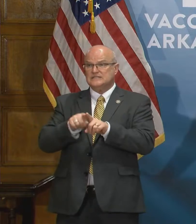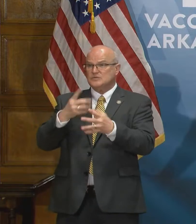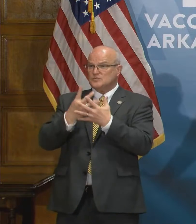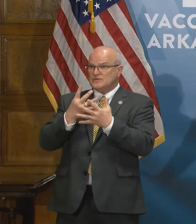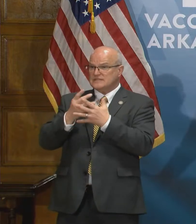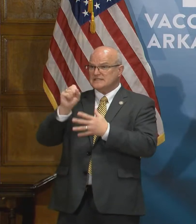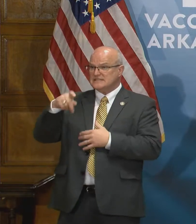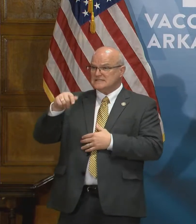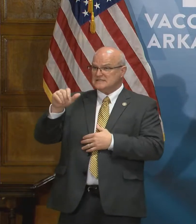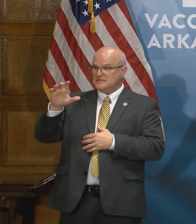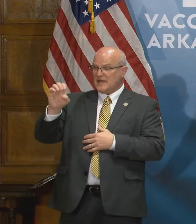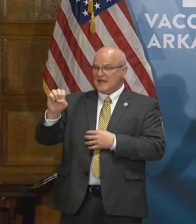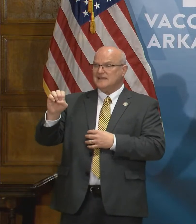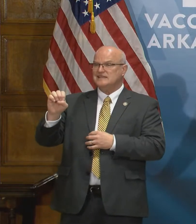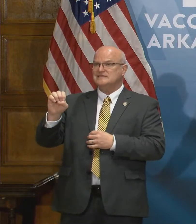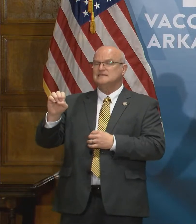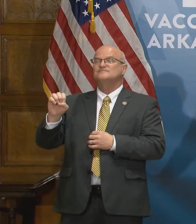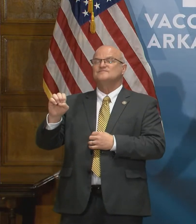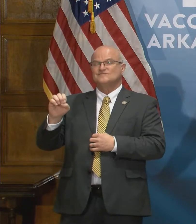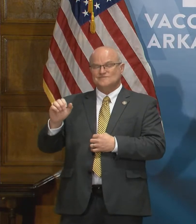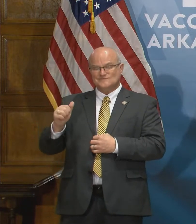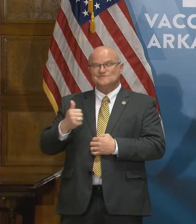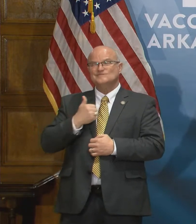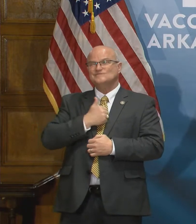prison space, regretfully,